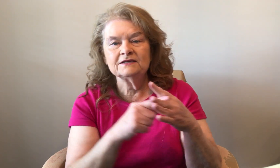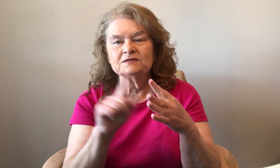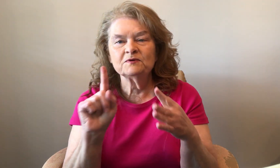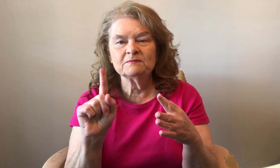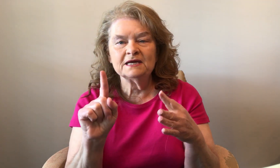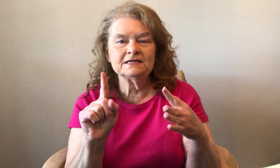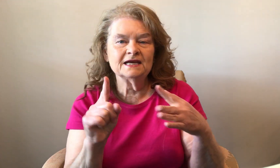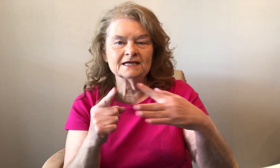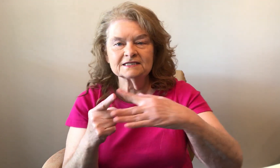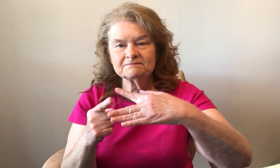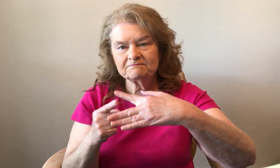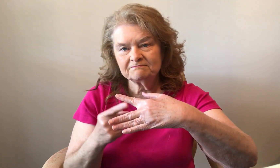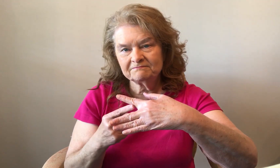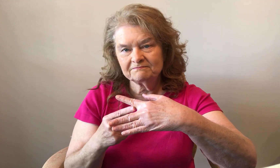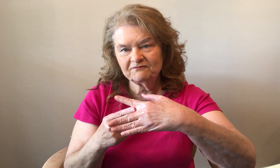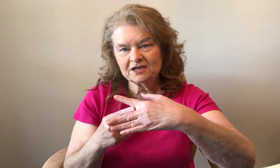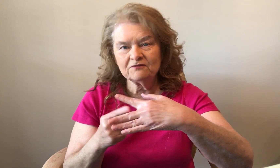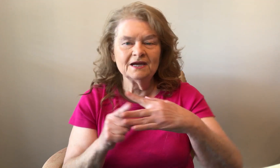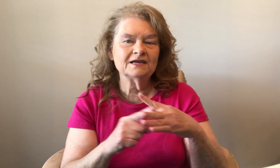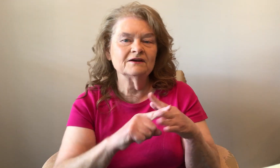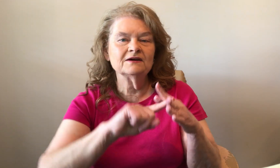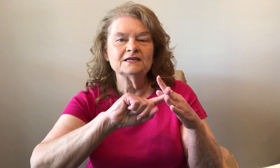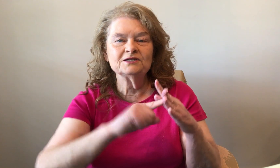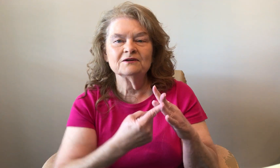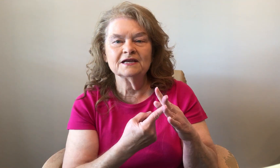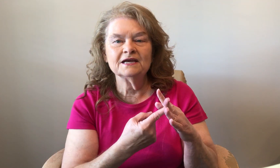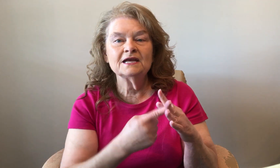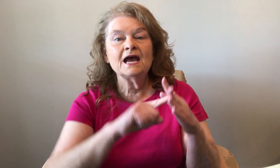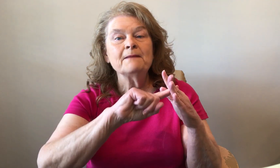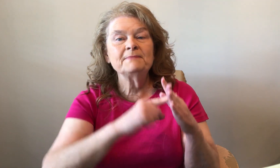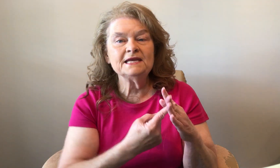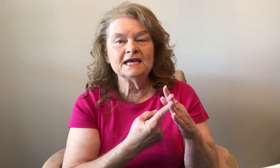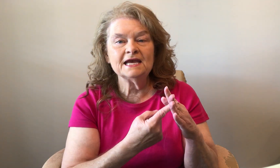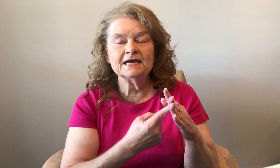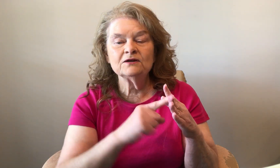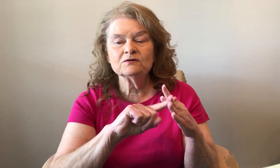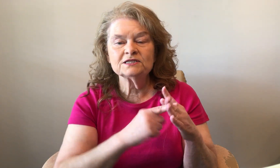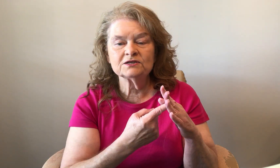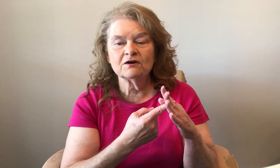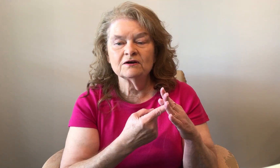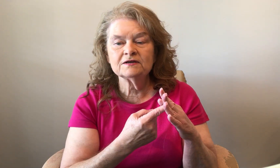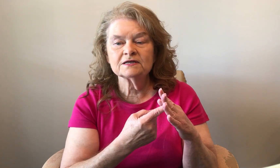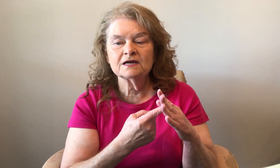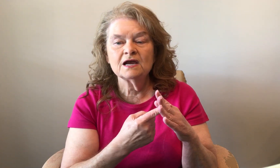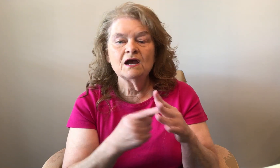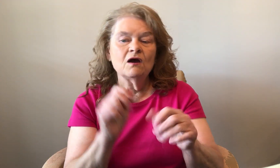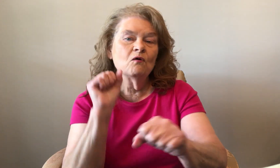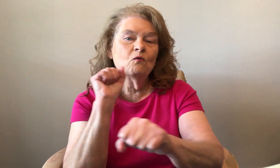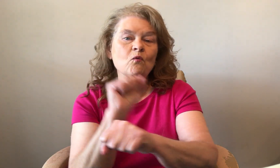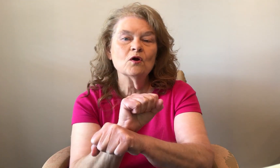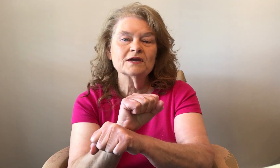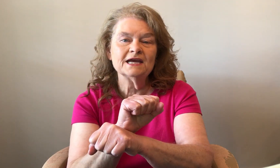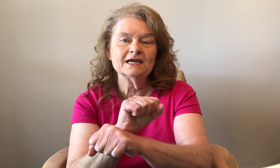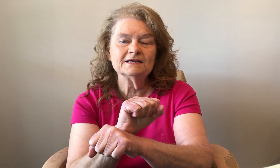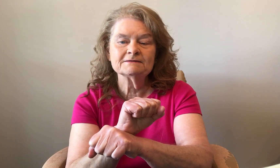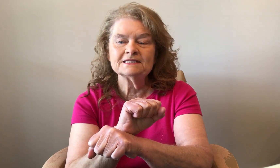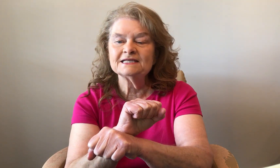just putting my index finger right here and turning it, begin or start, working, same